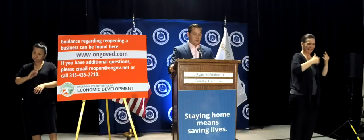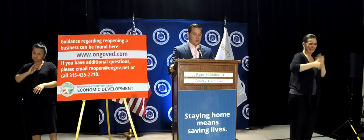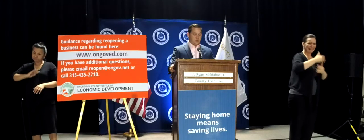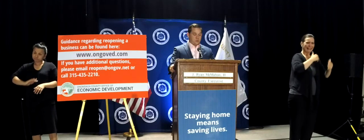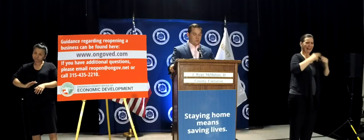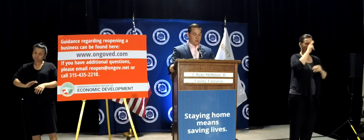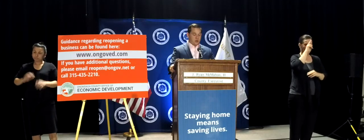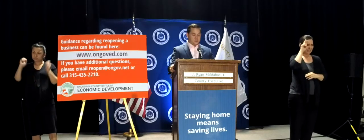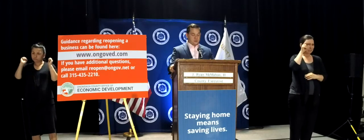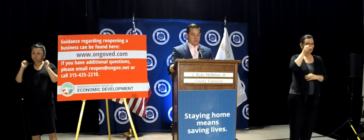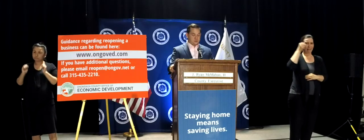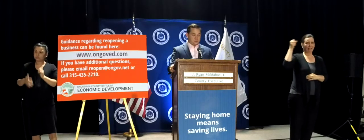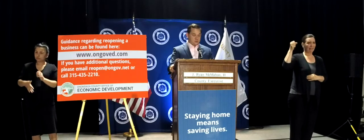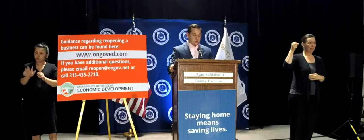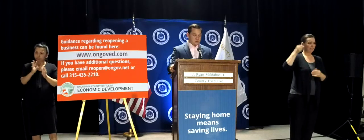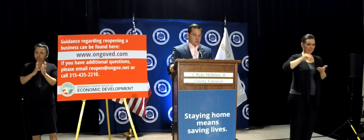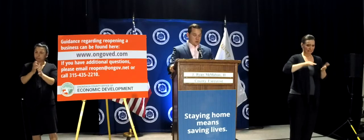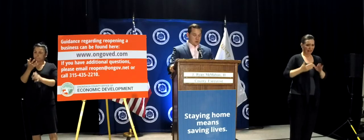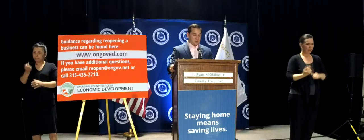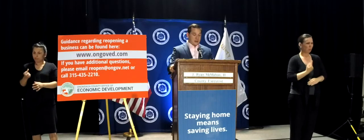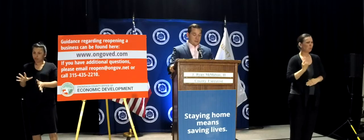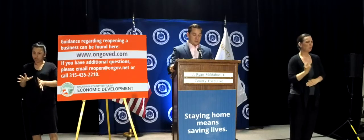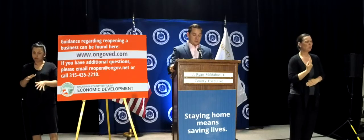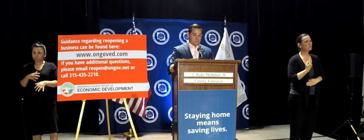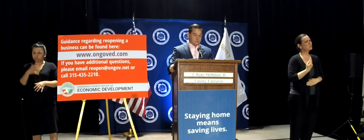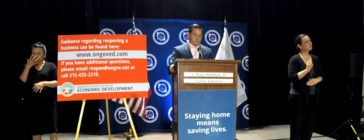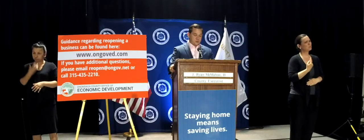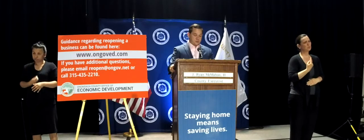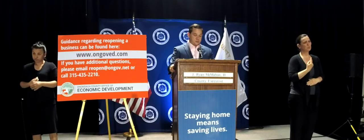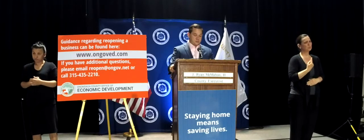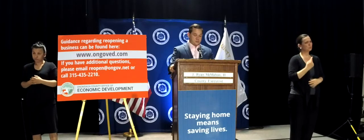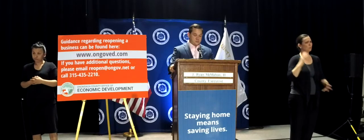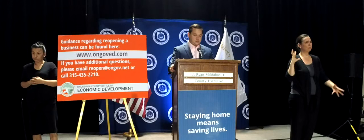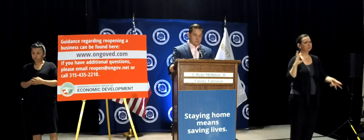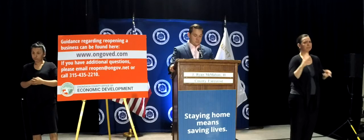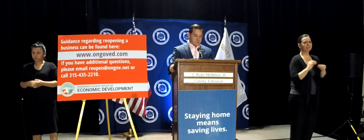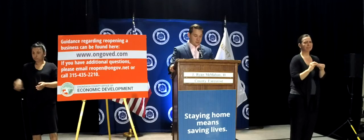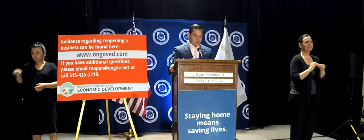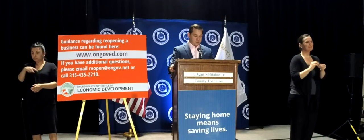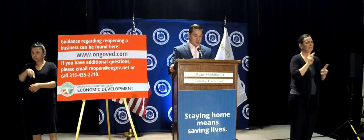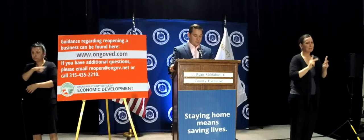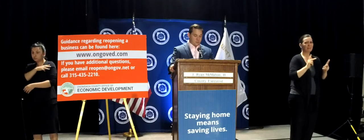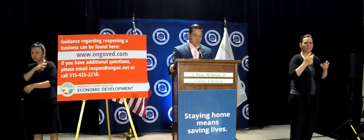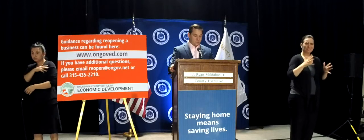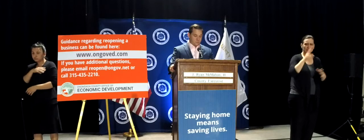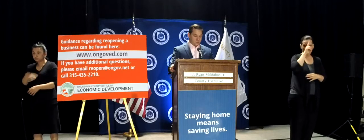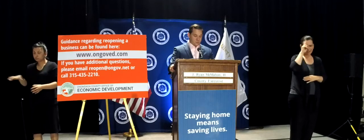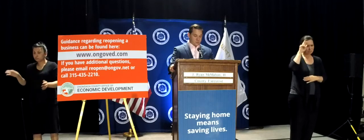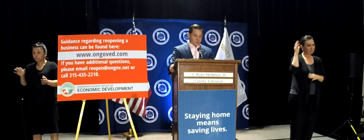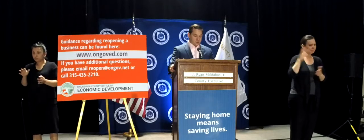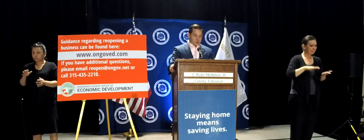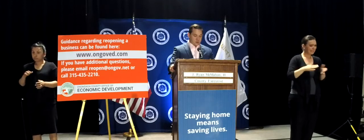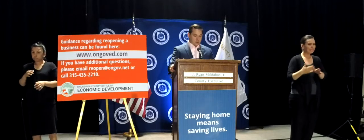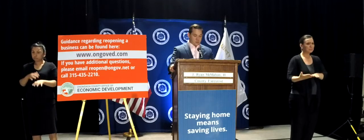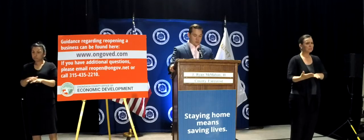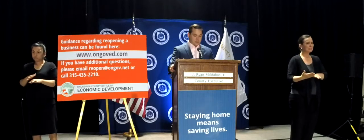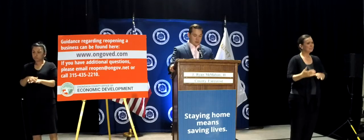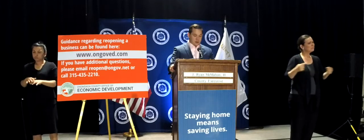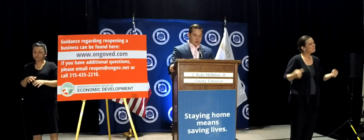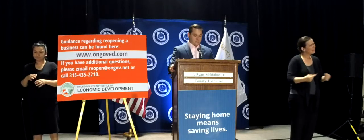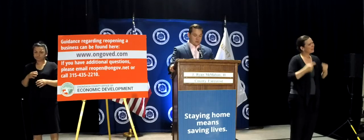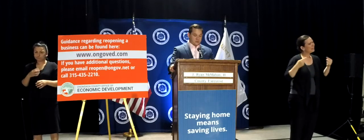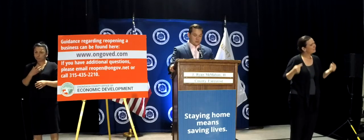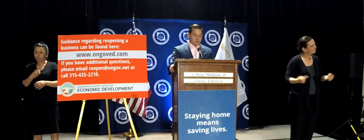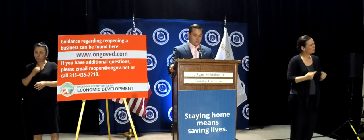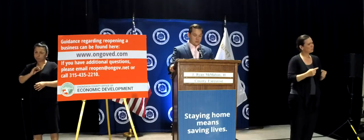remember everybody we've lost in this pandemic. Just very painful. We